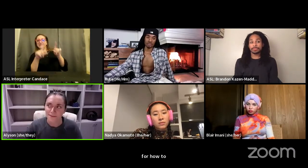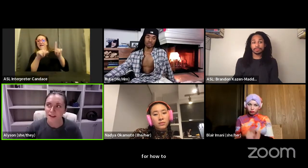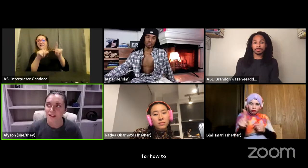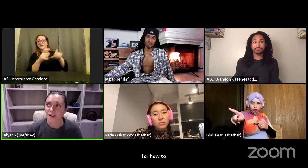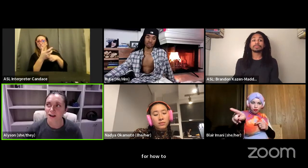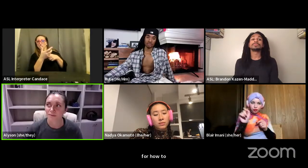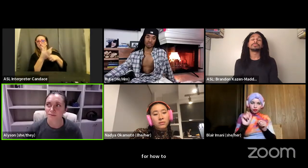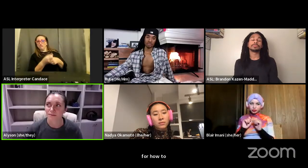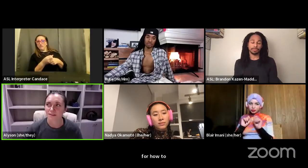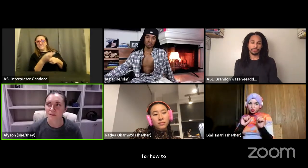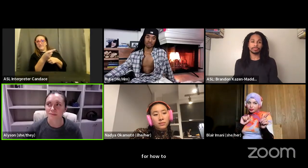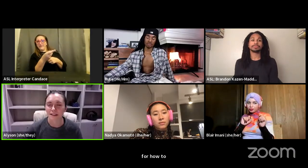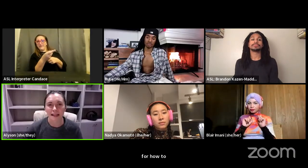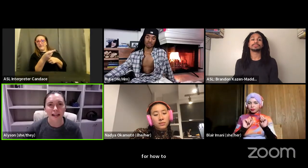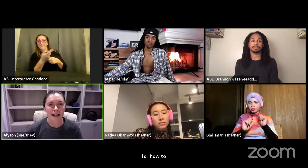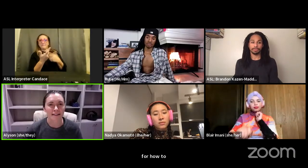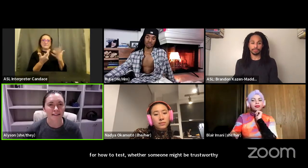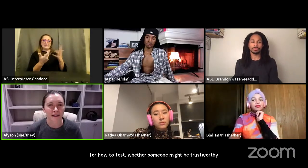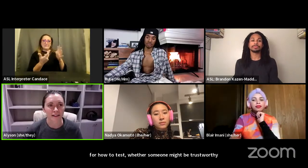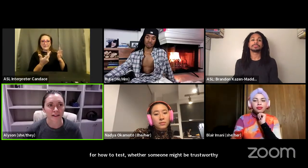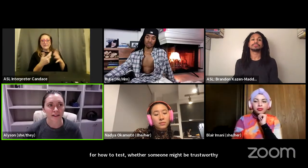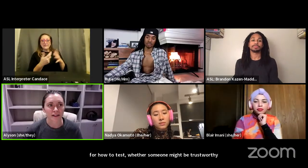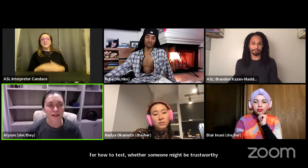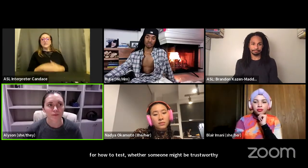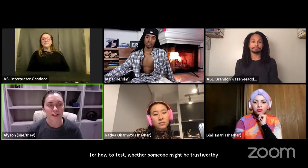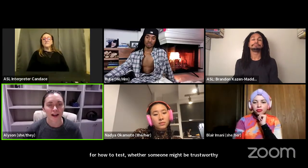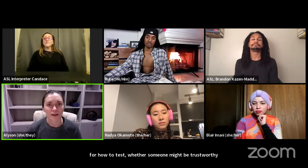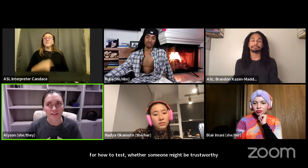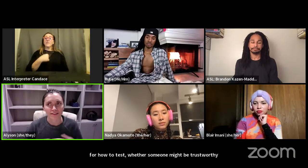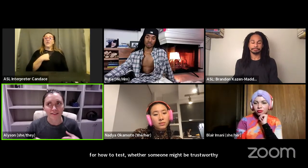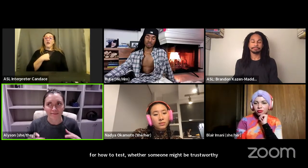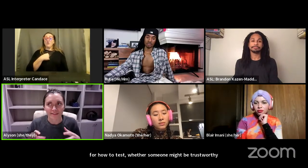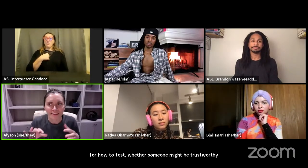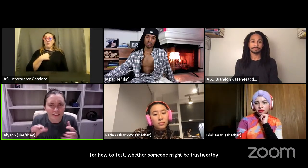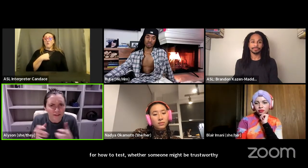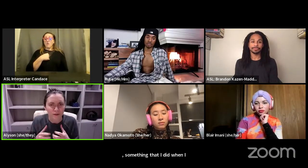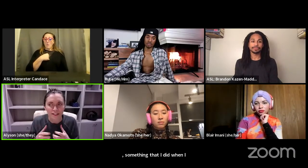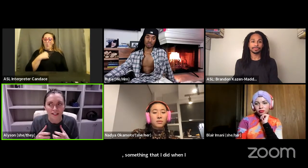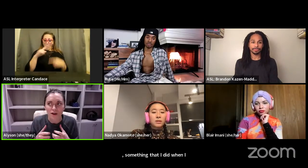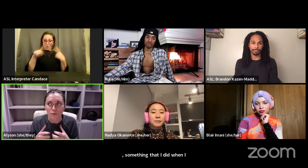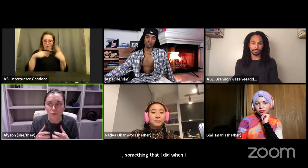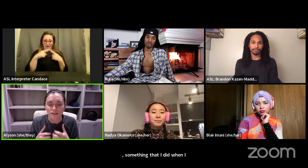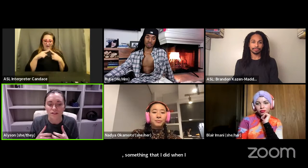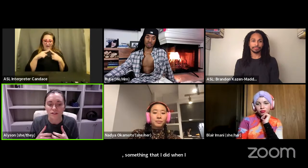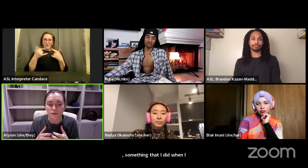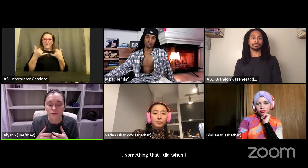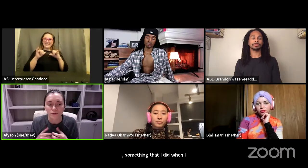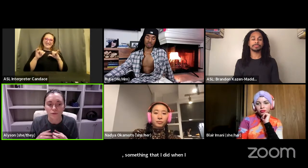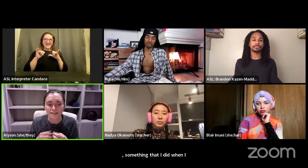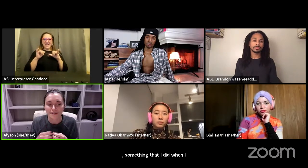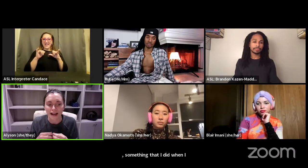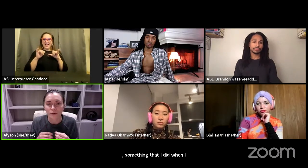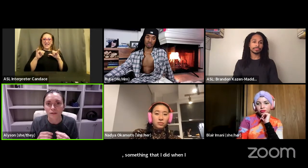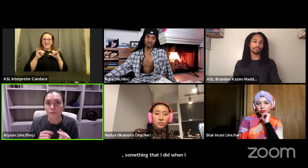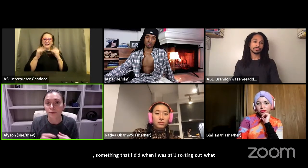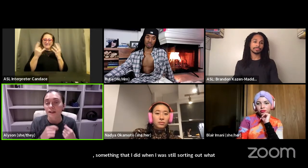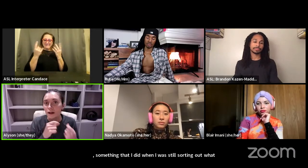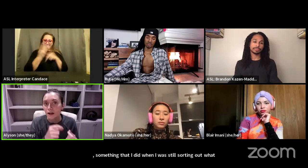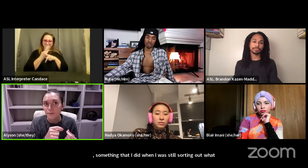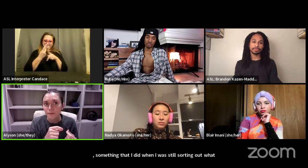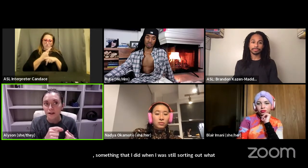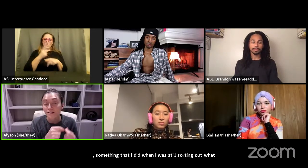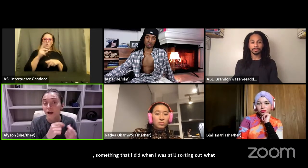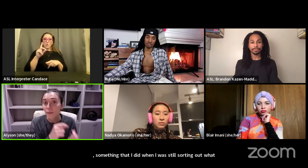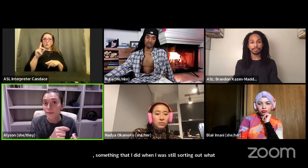trustworthy. Something that I did when I was still sorting out what to do was I would